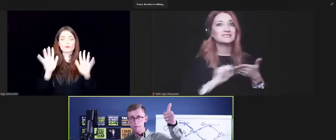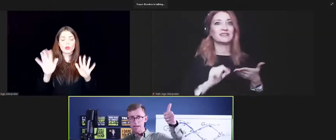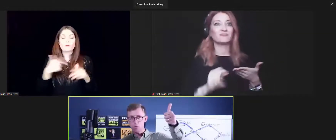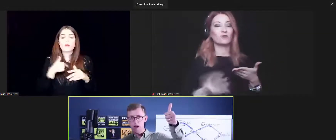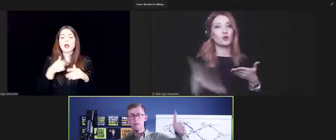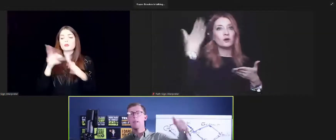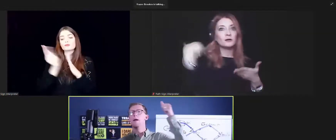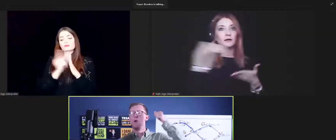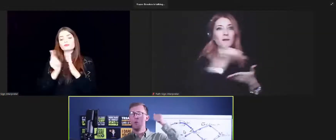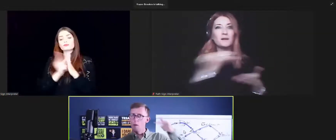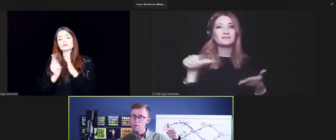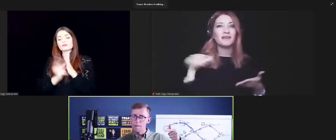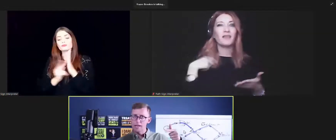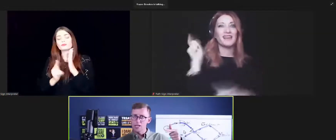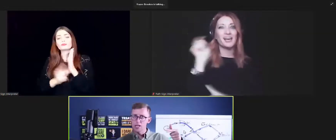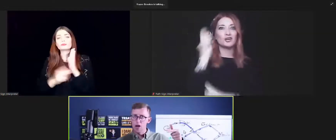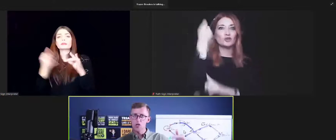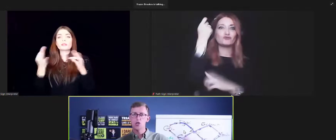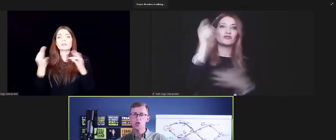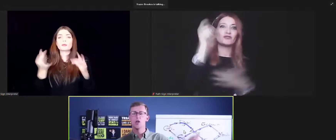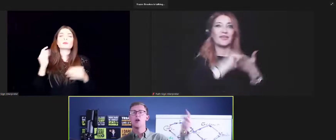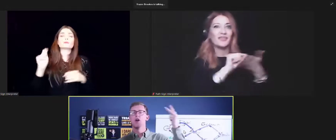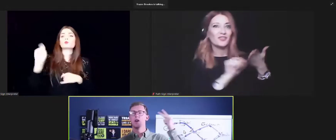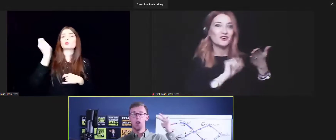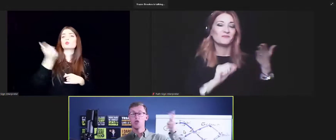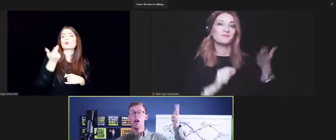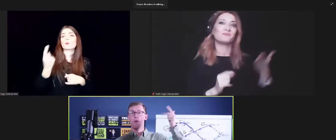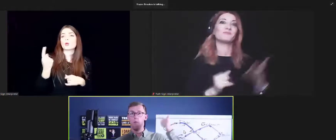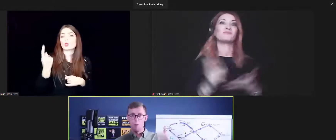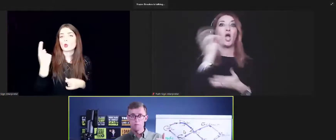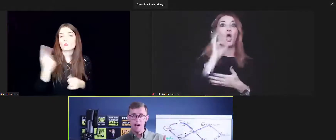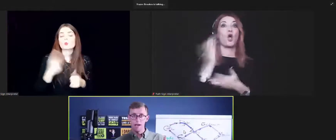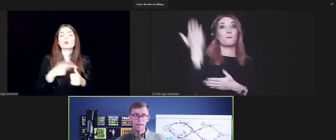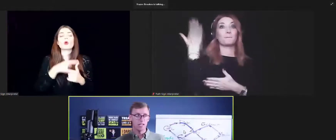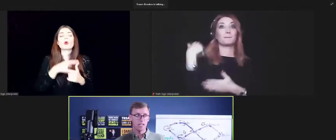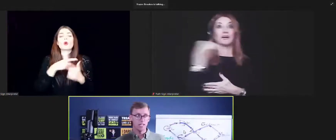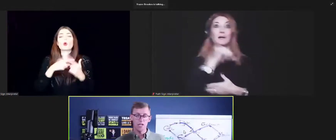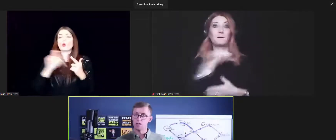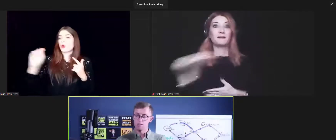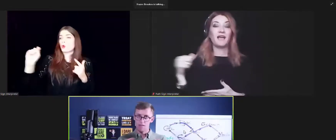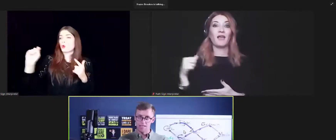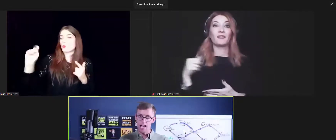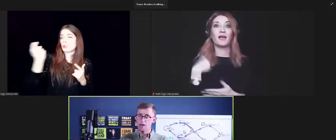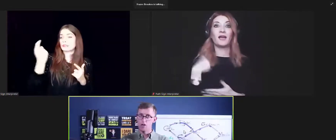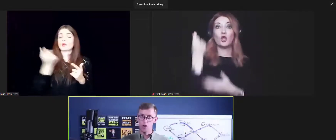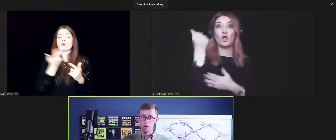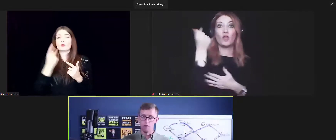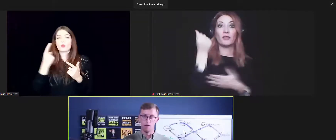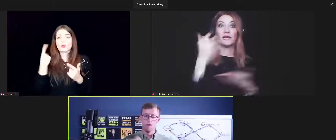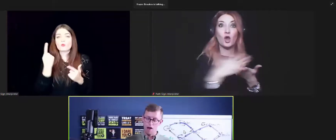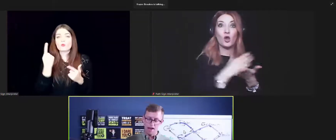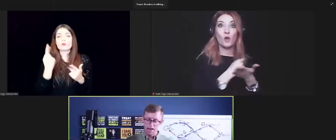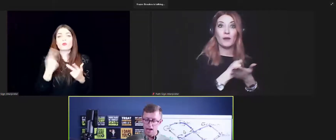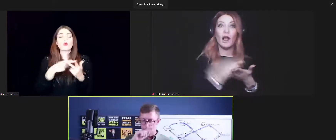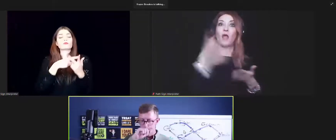biggest win? What was my biggest loss? What was my biggest lesson? That's it. Done. Write it down. So I've